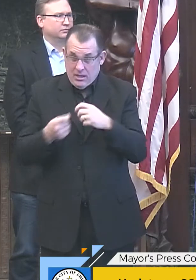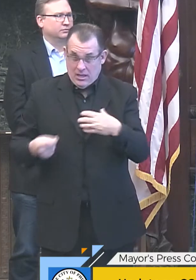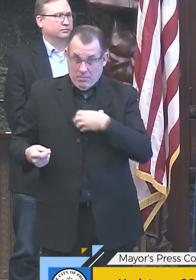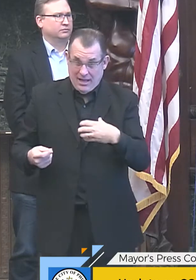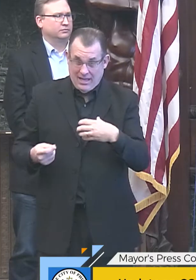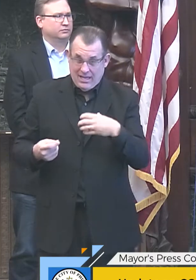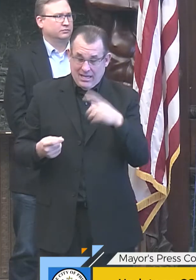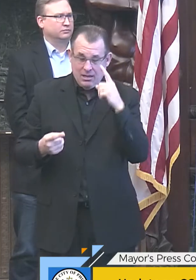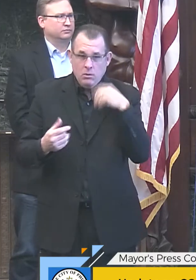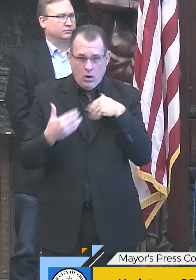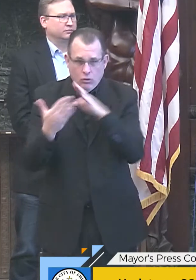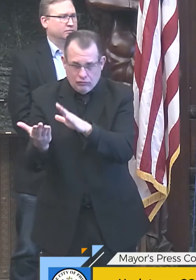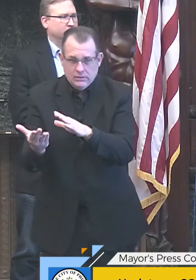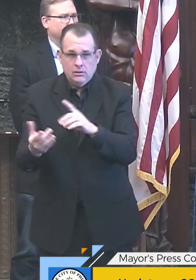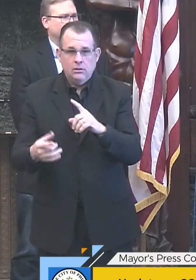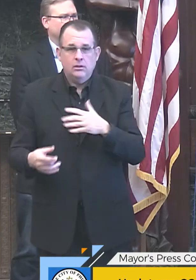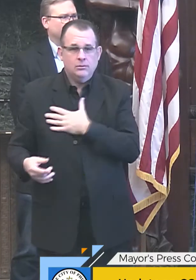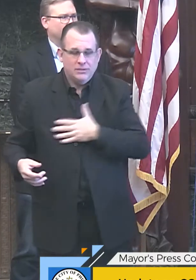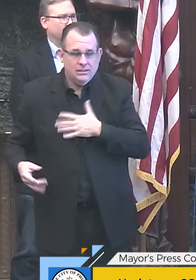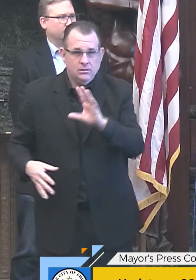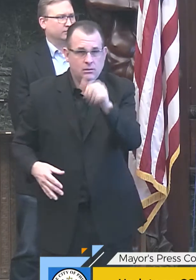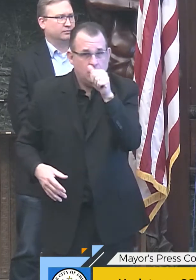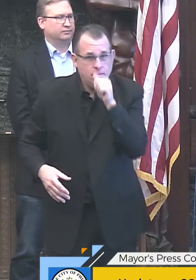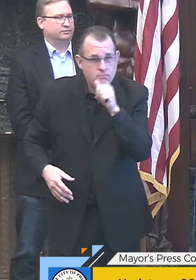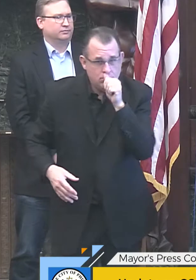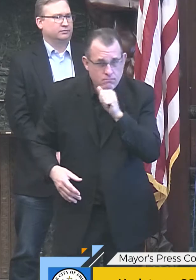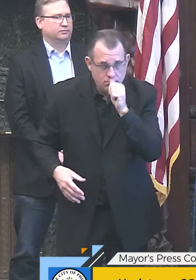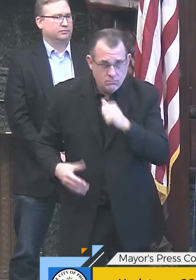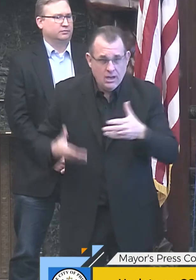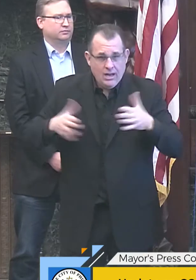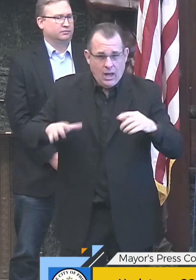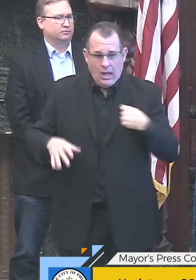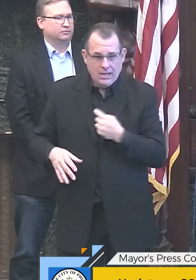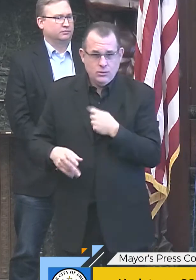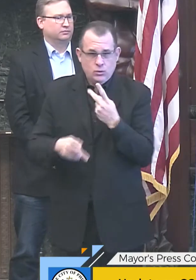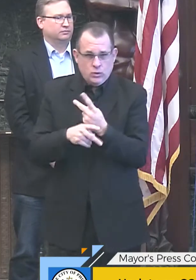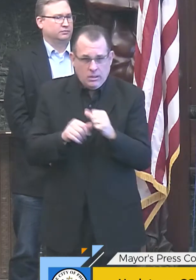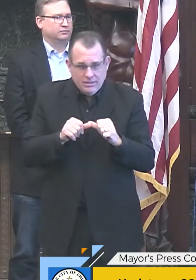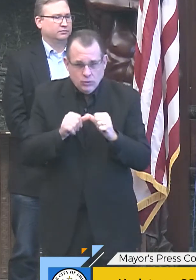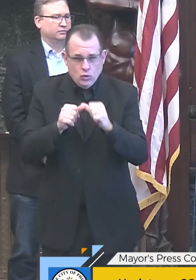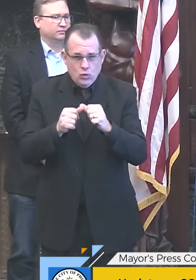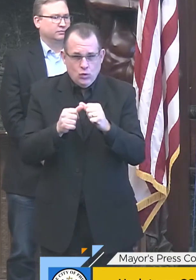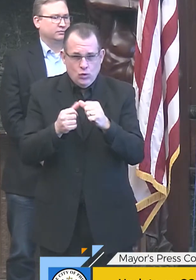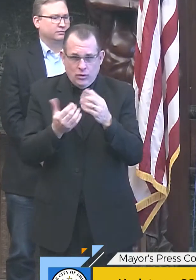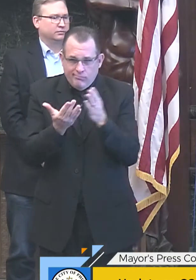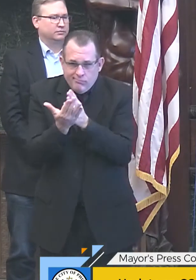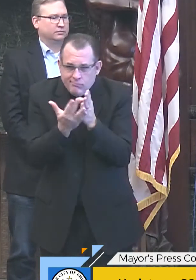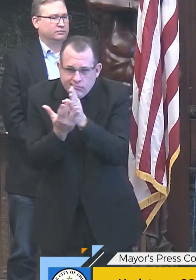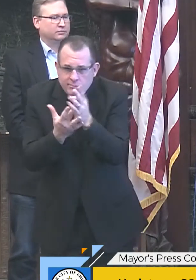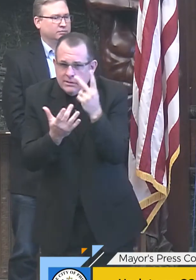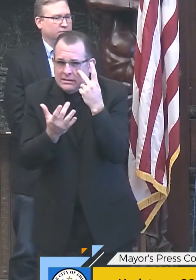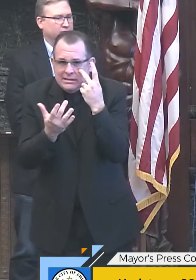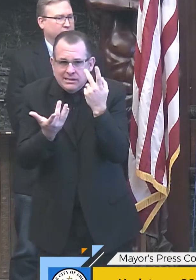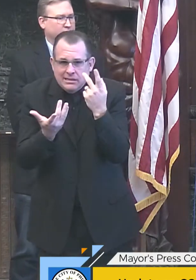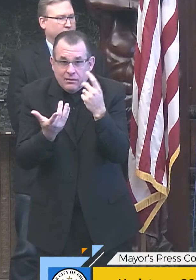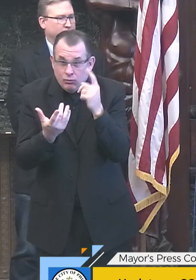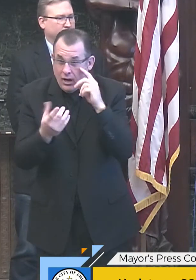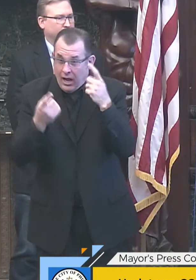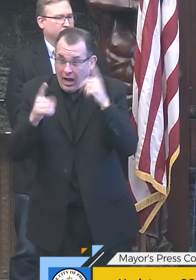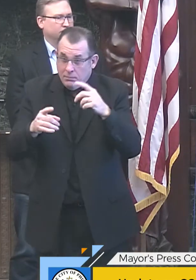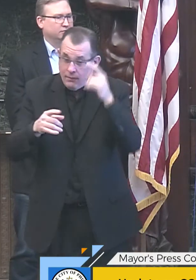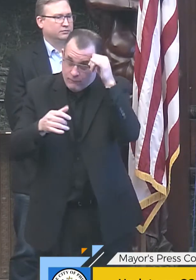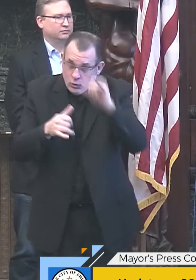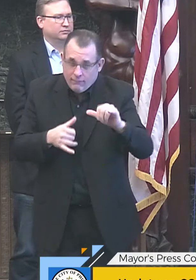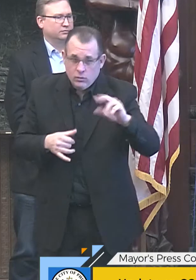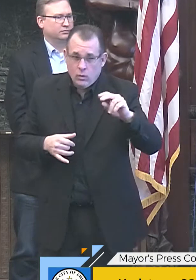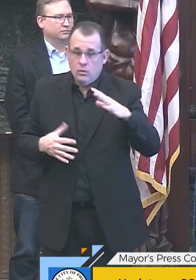some patience and allow us to continue to move through this. It won't be forever, and I'm sorry for the